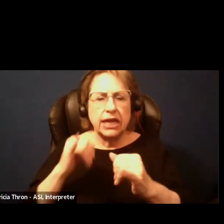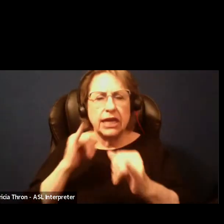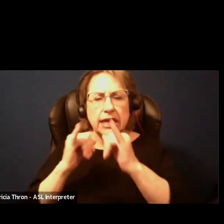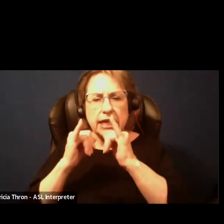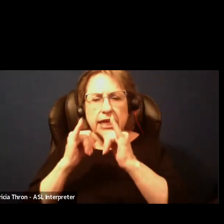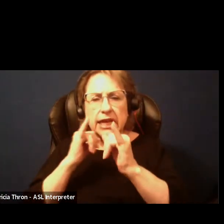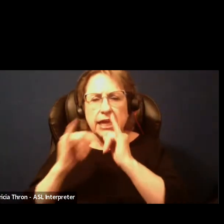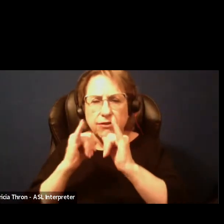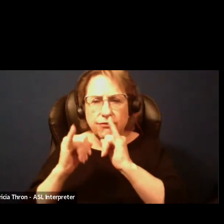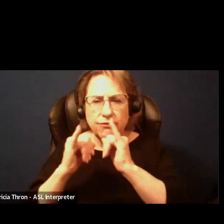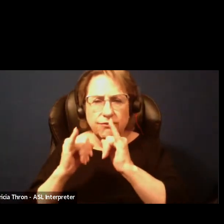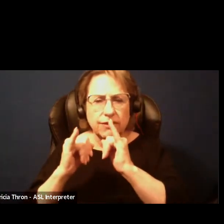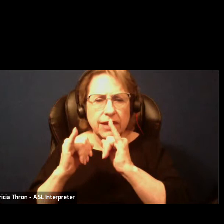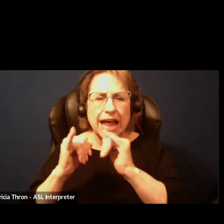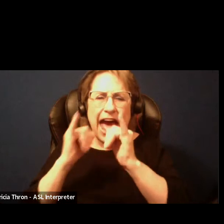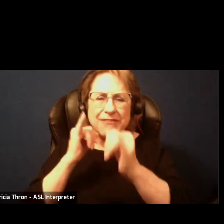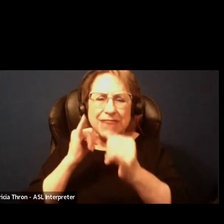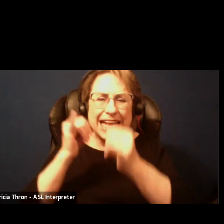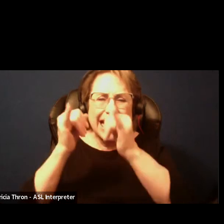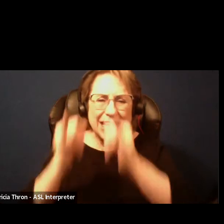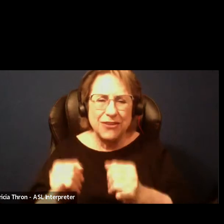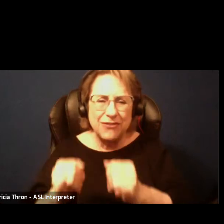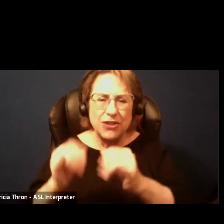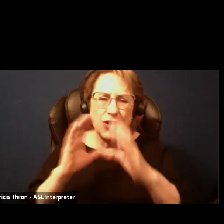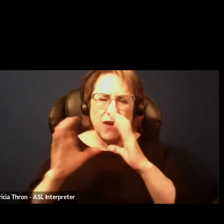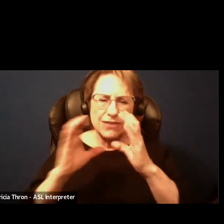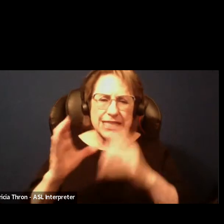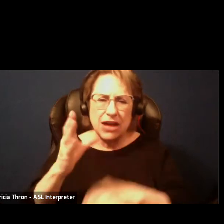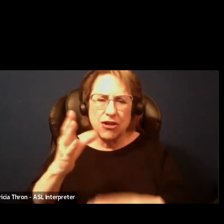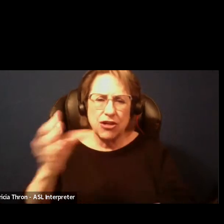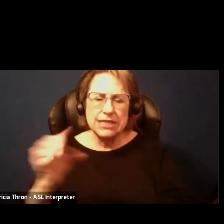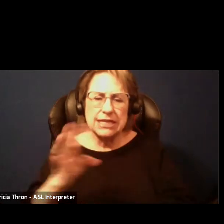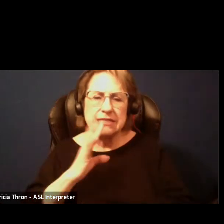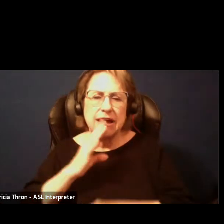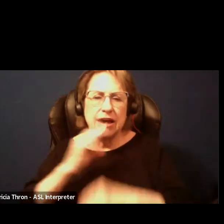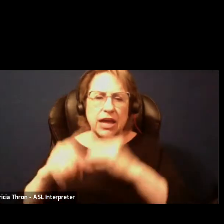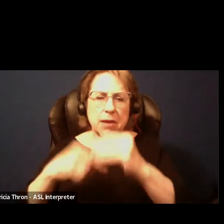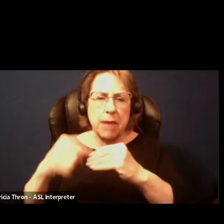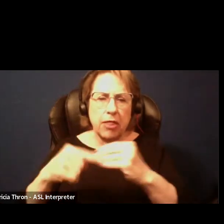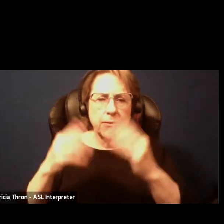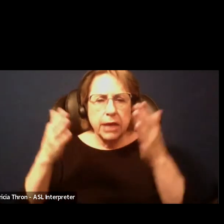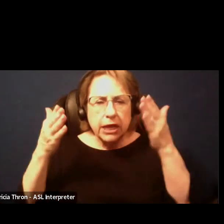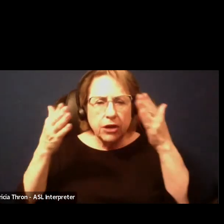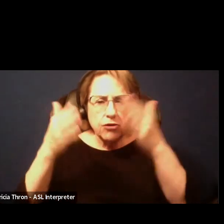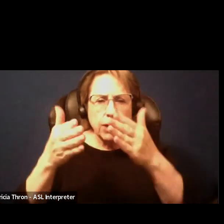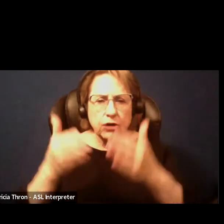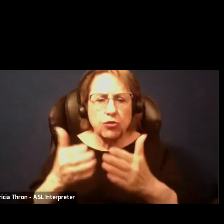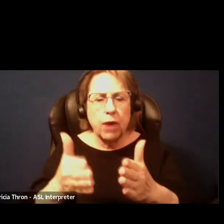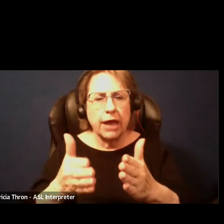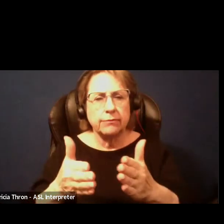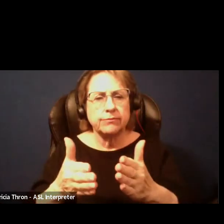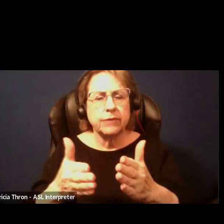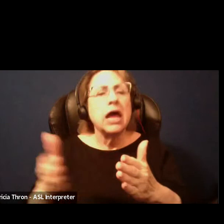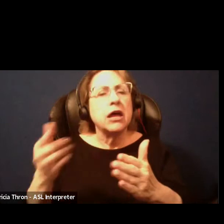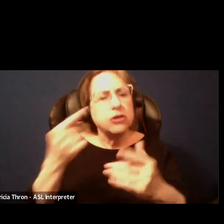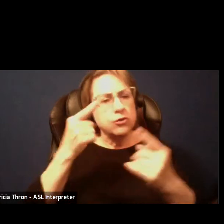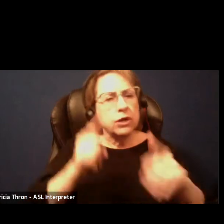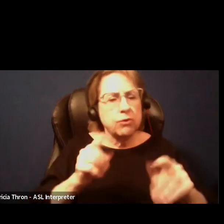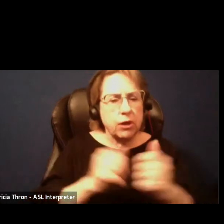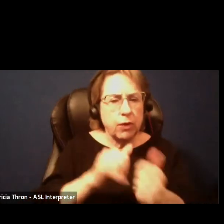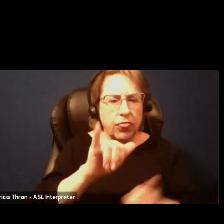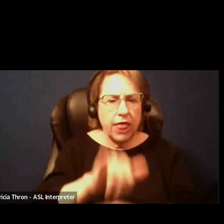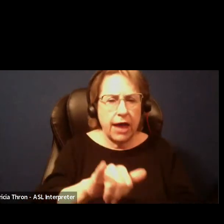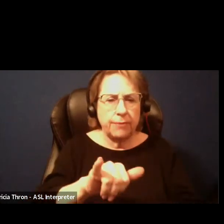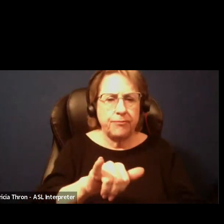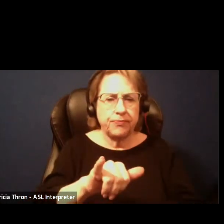direct resources a little bit differently in a targeted way. I just to complement that, you know, when you really talk